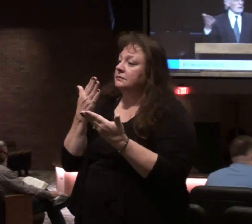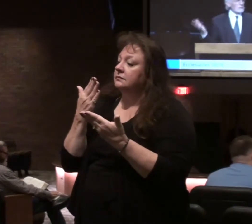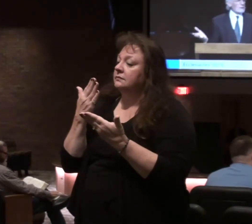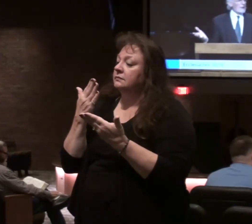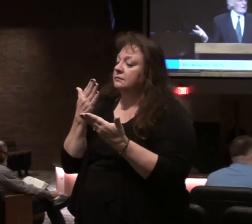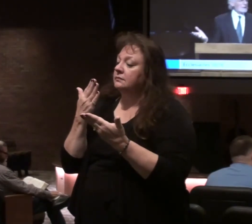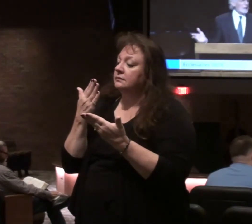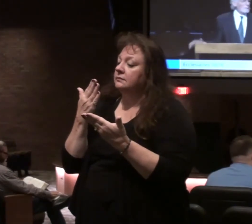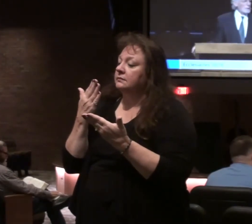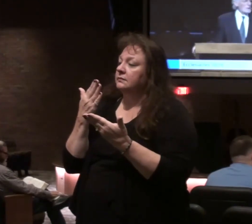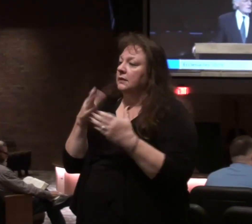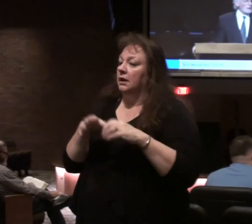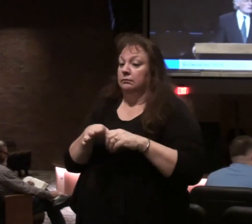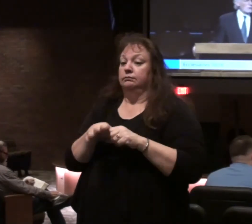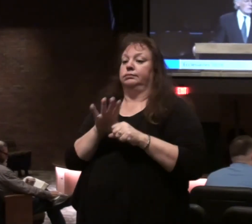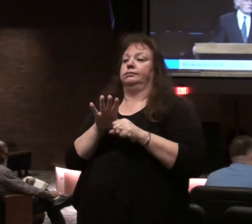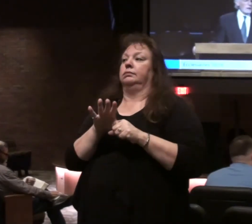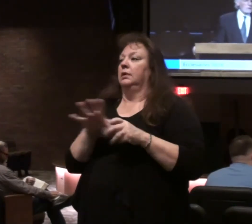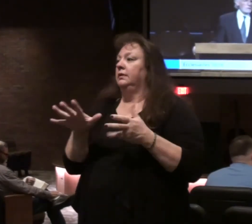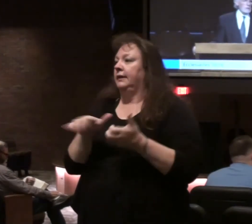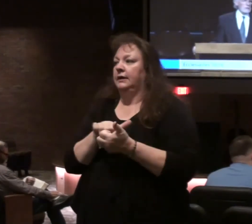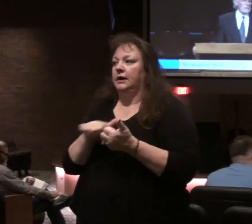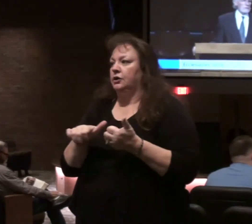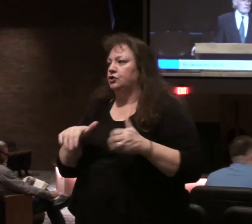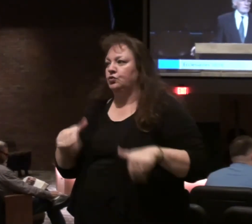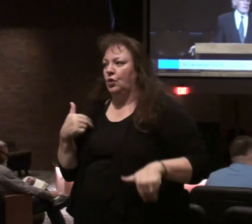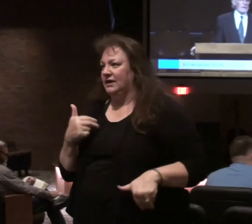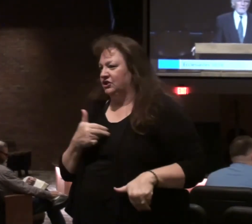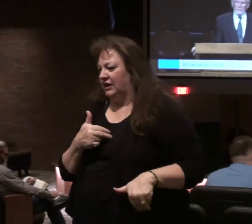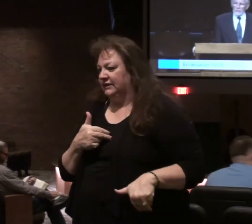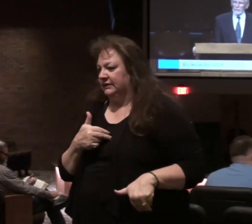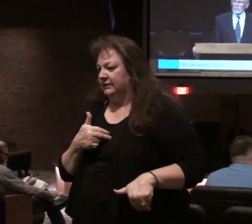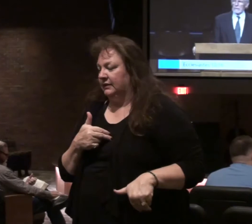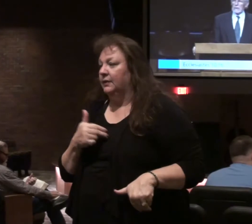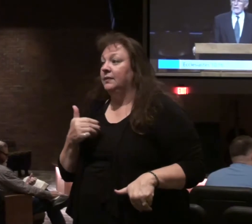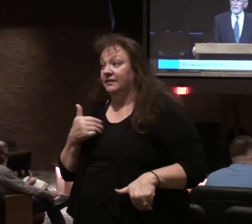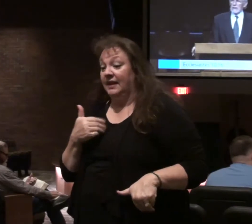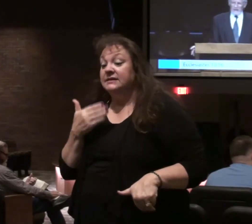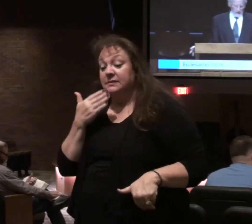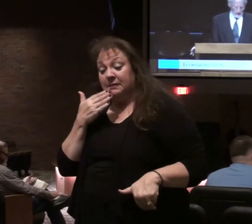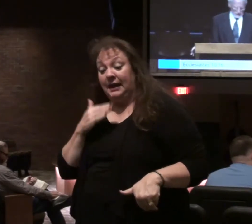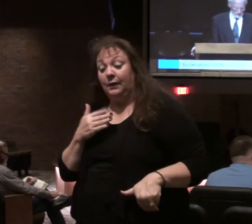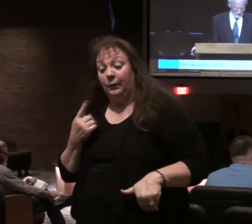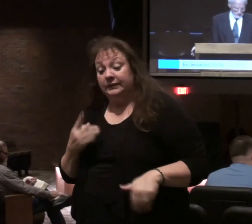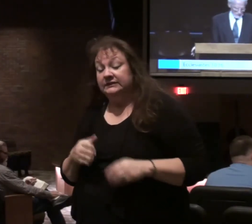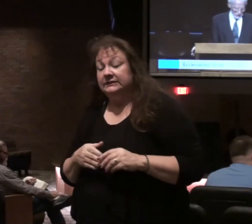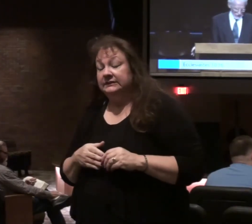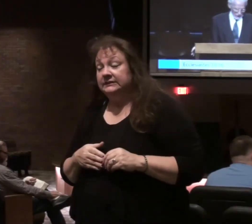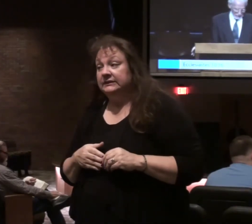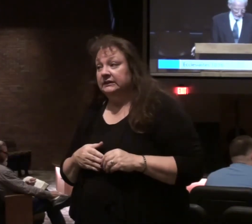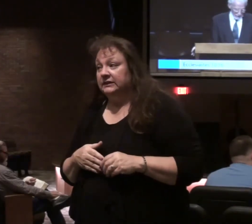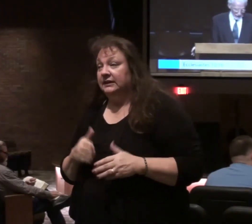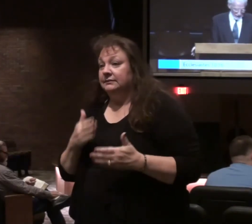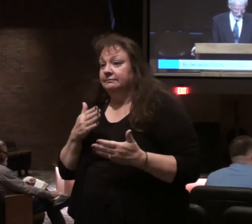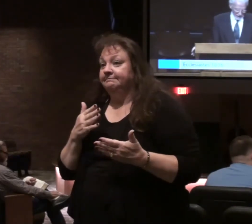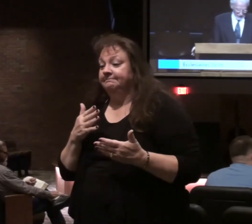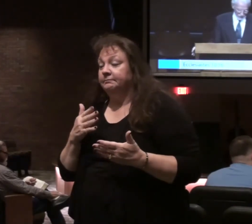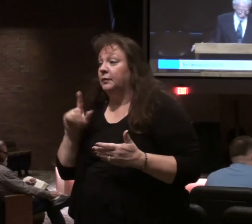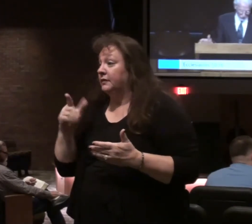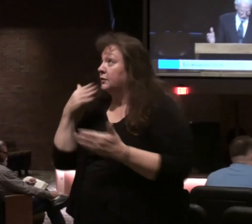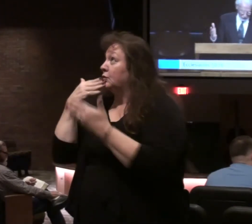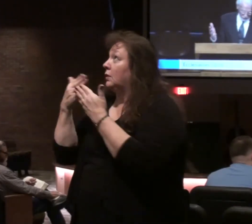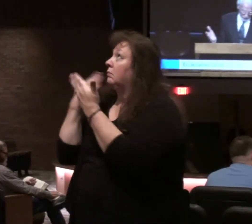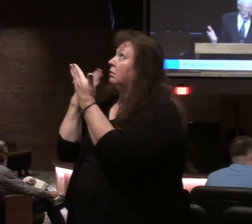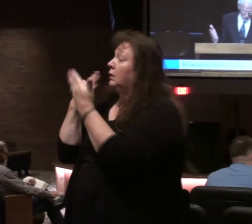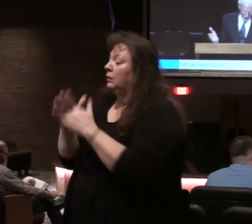so incompetent that they destroyed the country. There have been those. We're thankful for that.